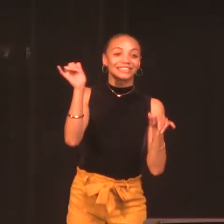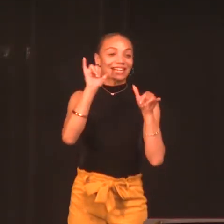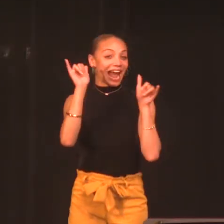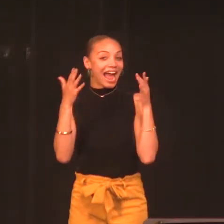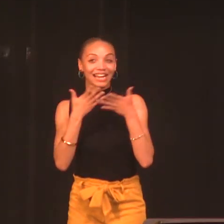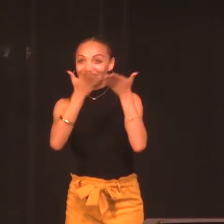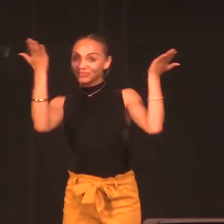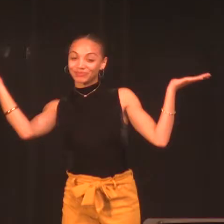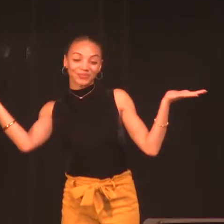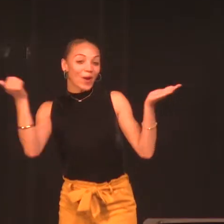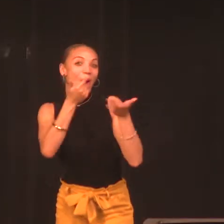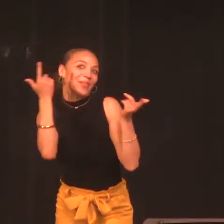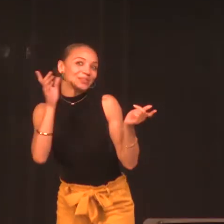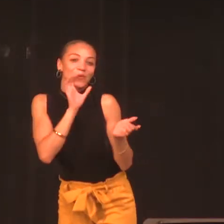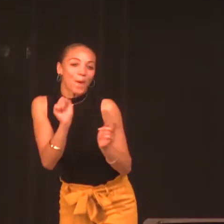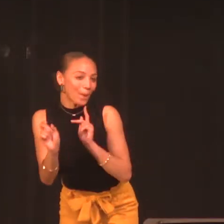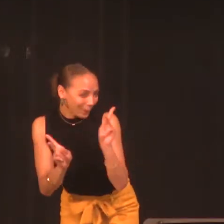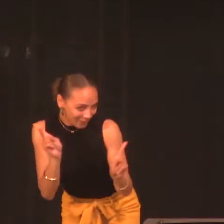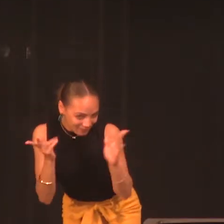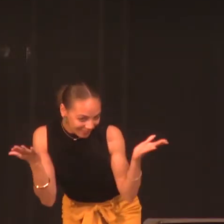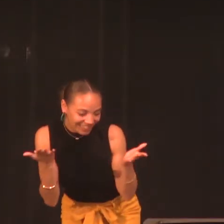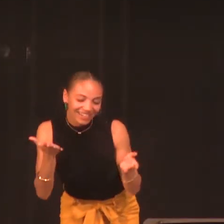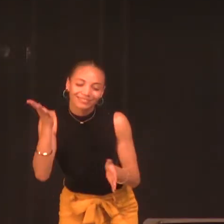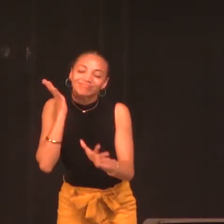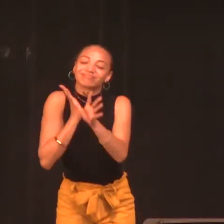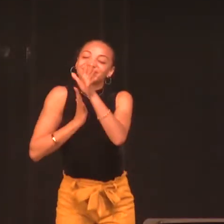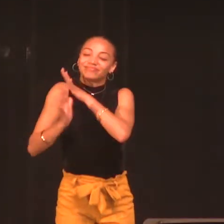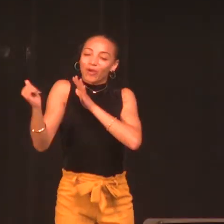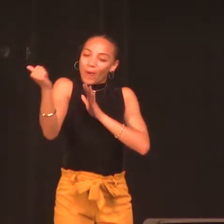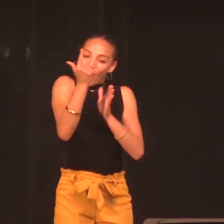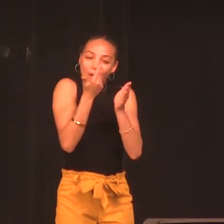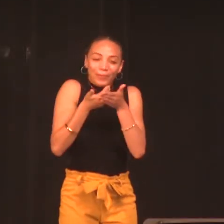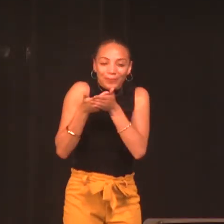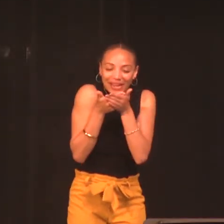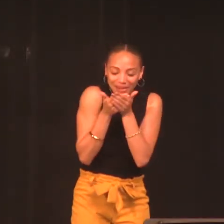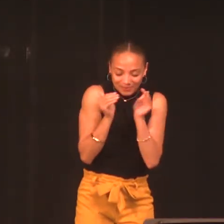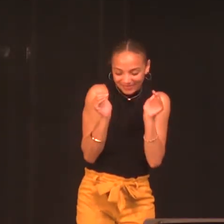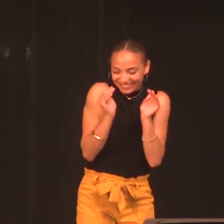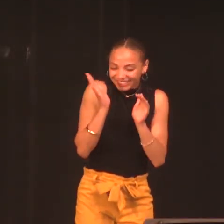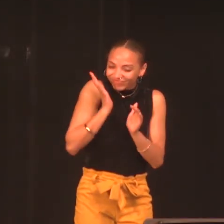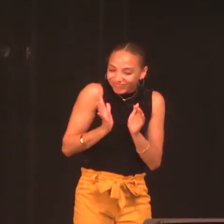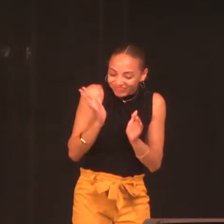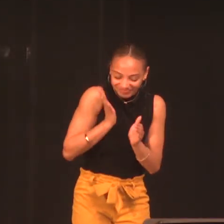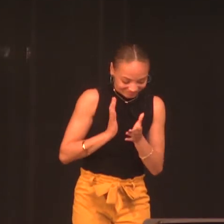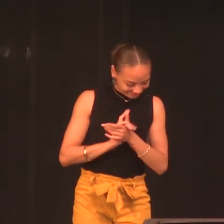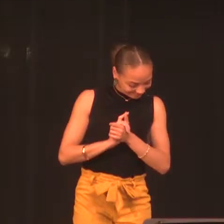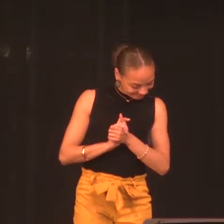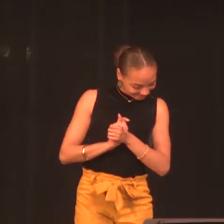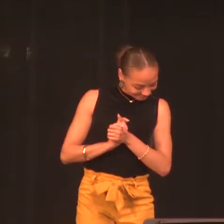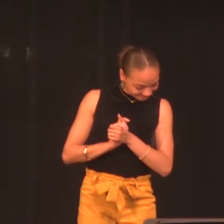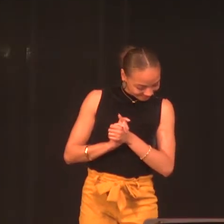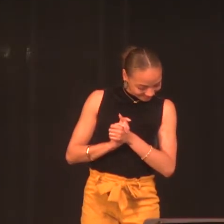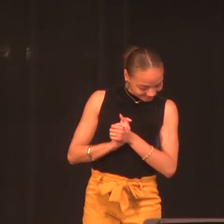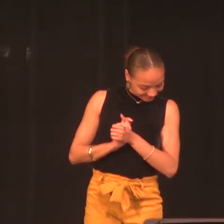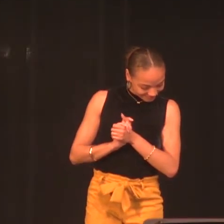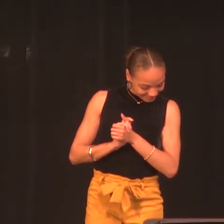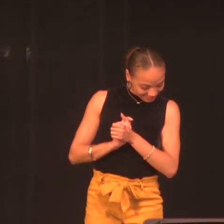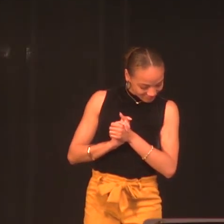Just like you, your parents, and all of these old people in this room, remember when we were all babies.